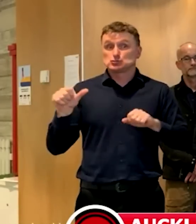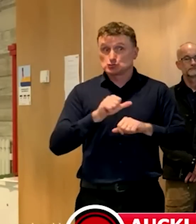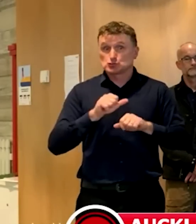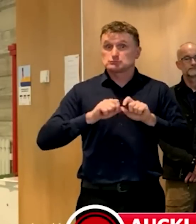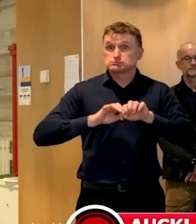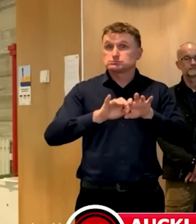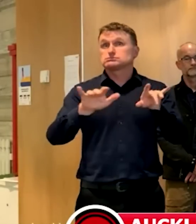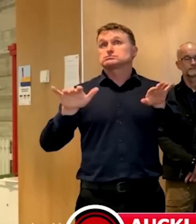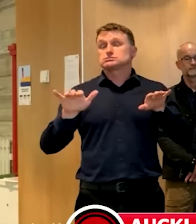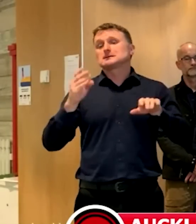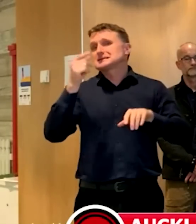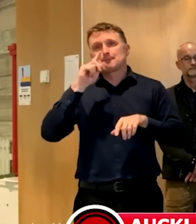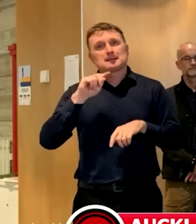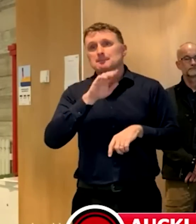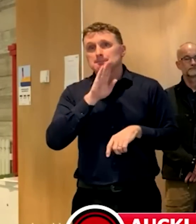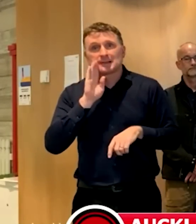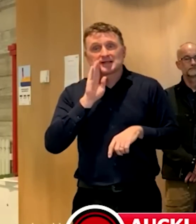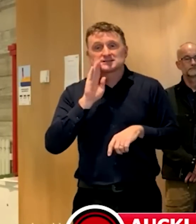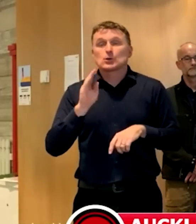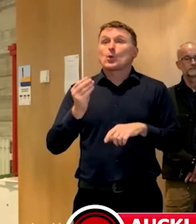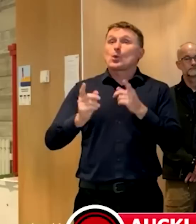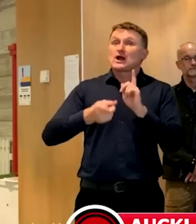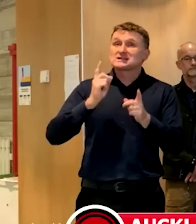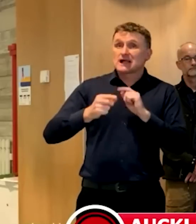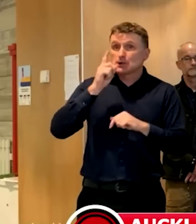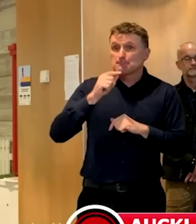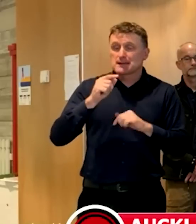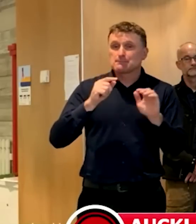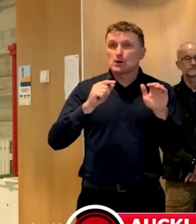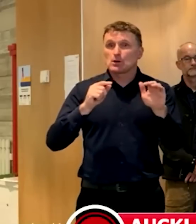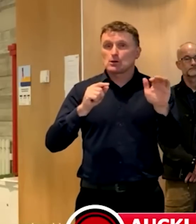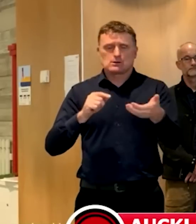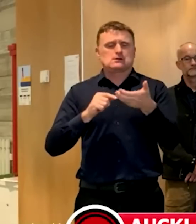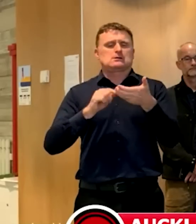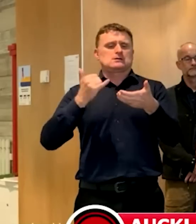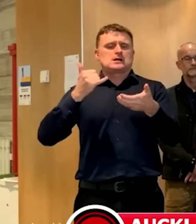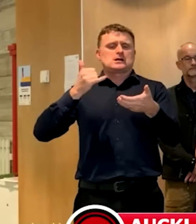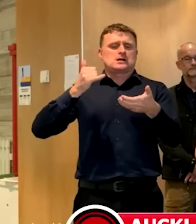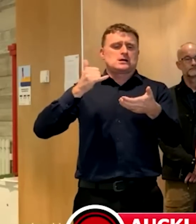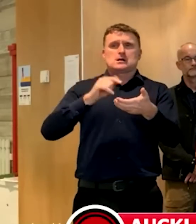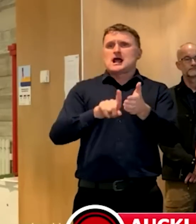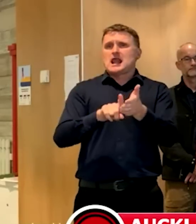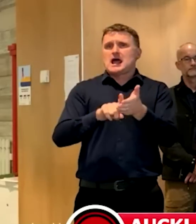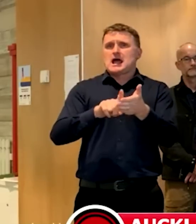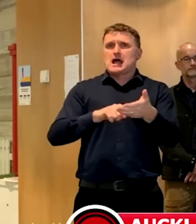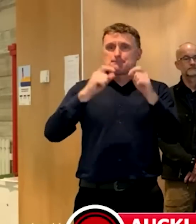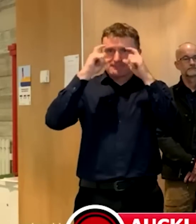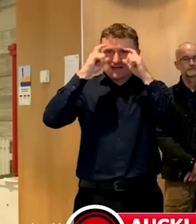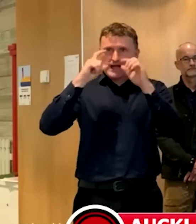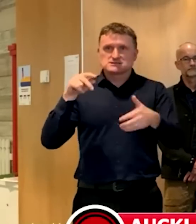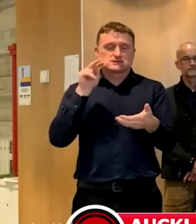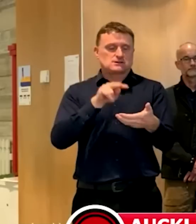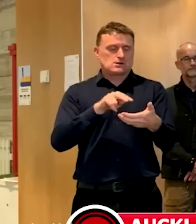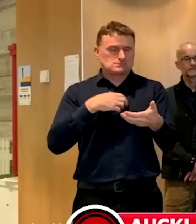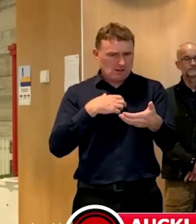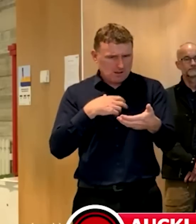message, they read it quickly, or they didn't quite have time to grab their glasses if the print was a bit small, and it disappeared. That's a settings thing